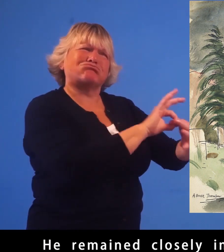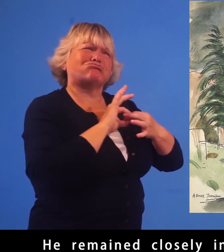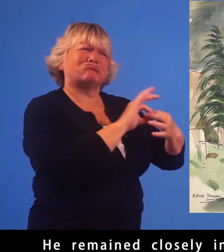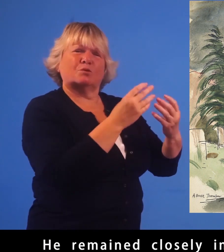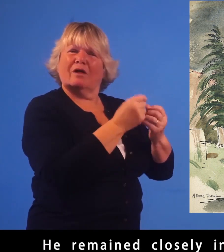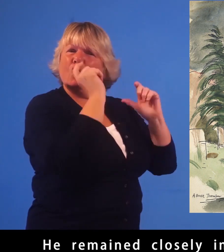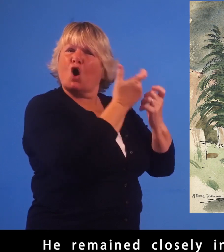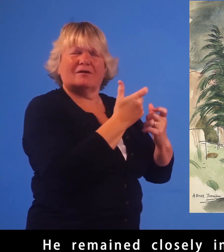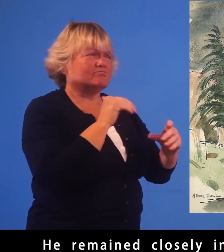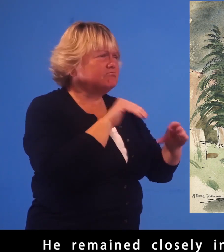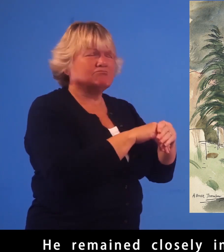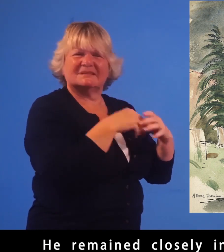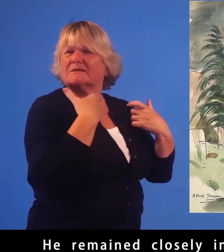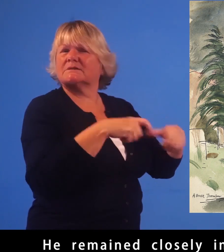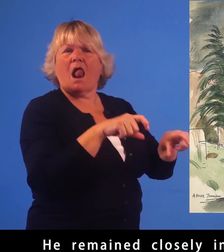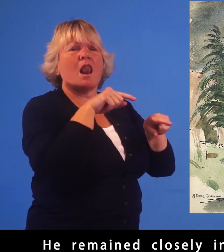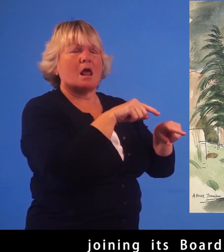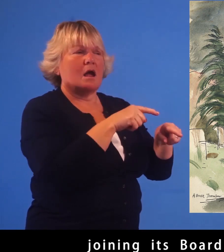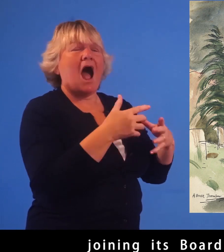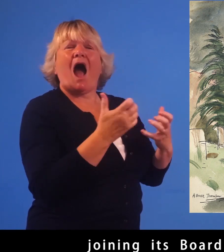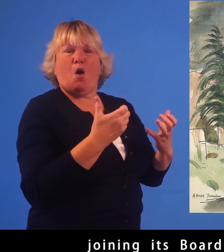He remained closely involved with the college,